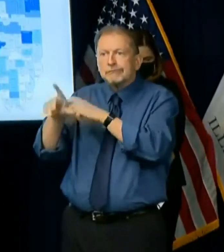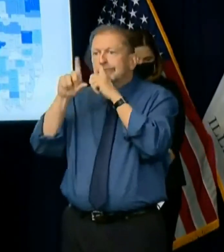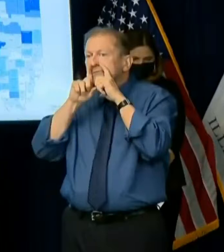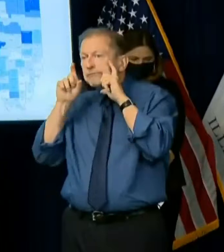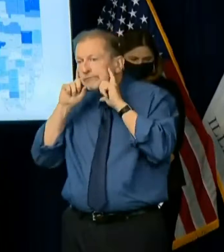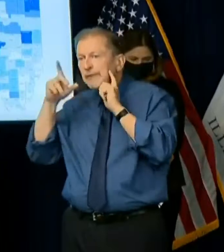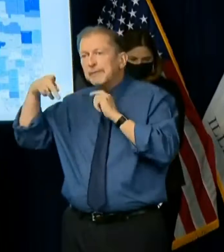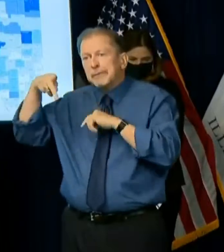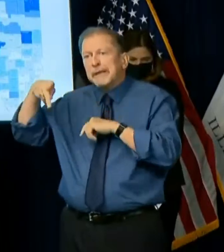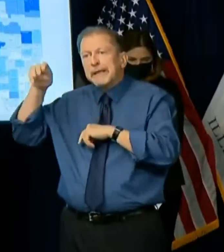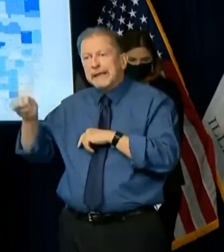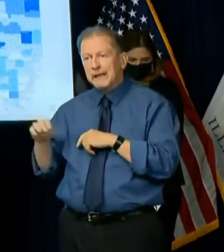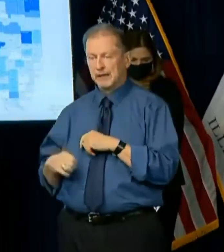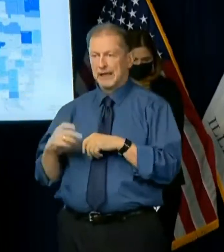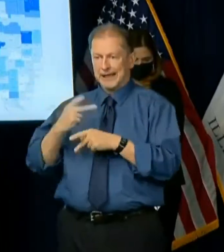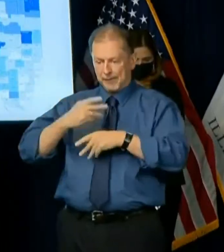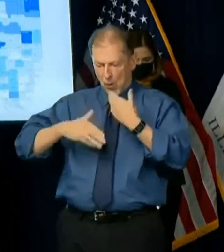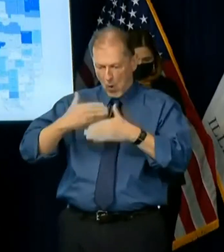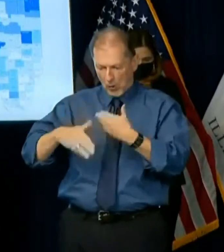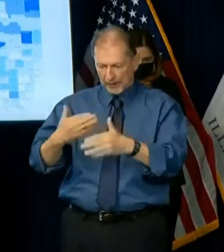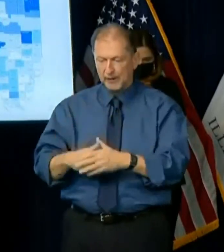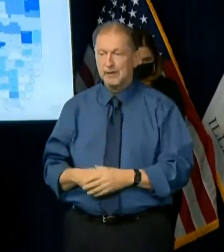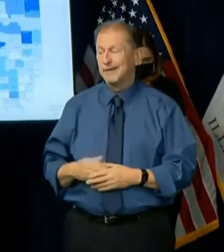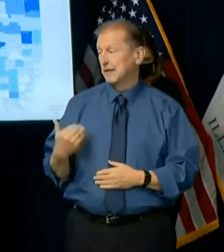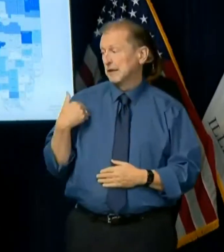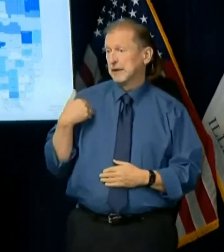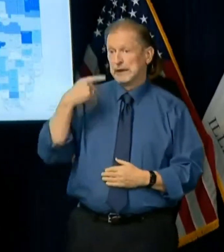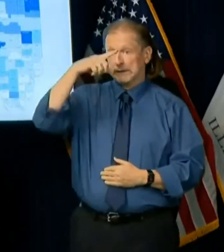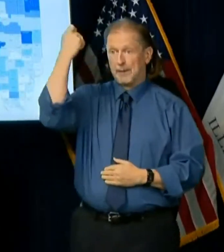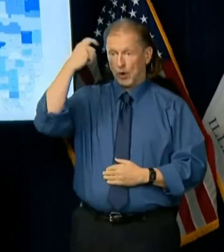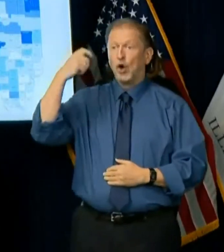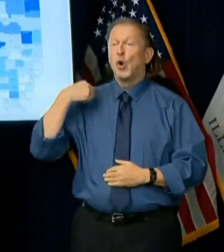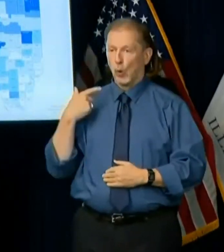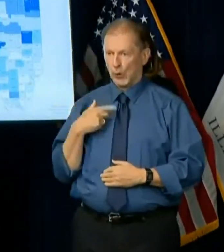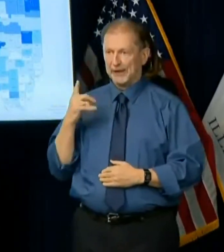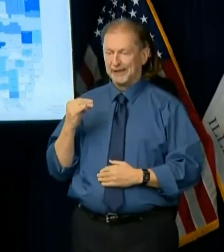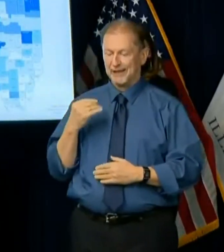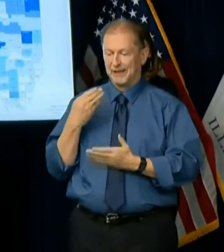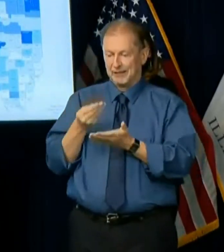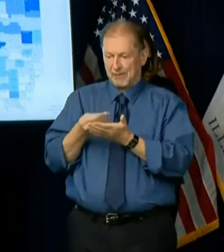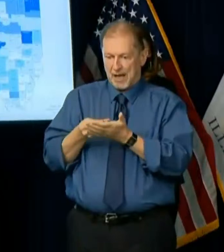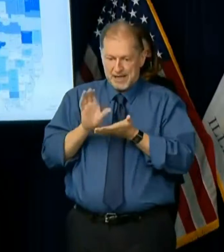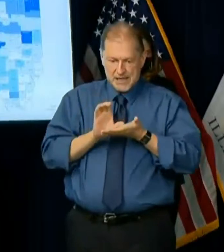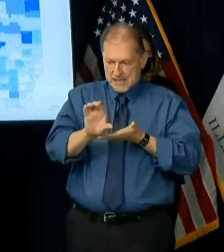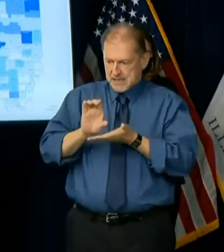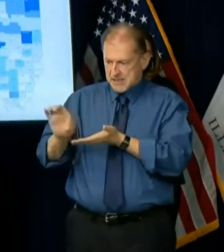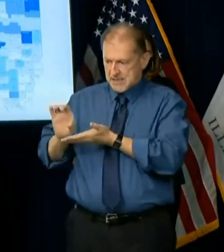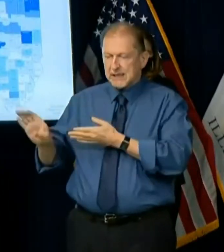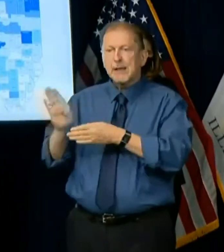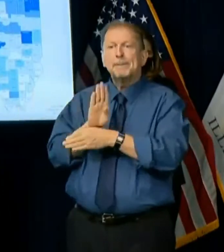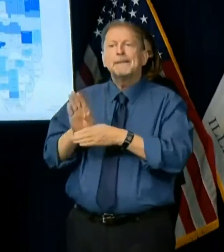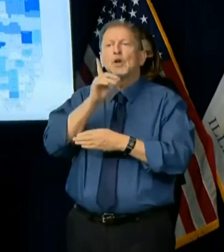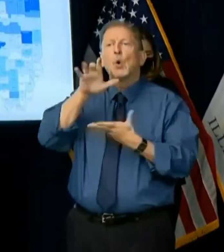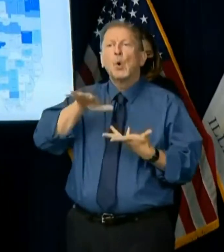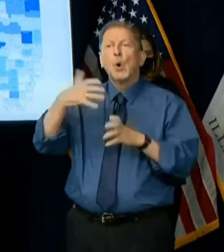moving. Over the summer, we sent out our first round of the business interruption grants to industries hit the hardest by